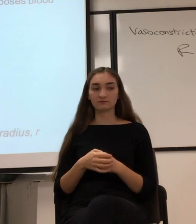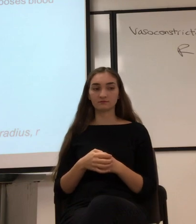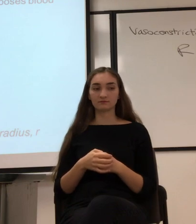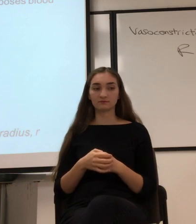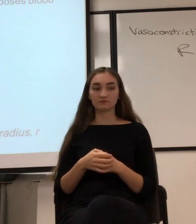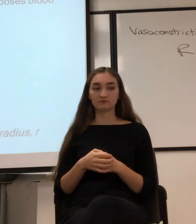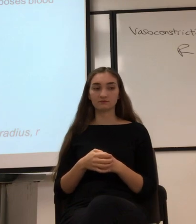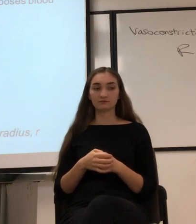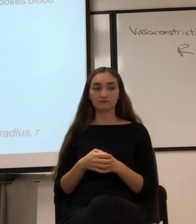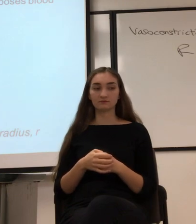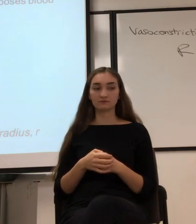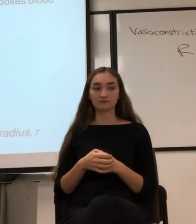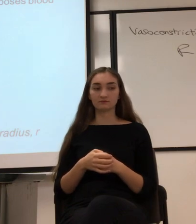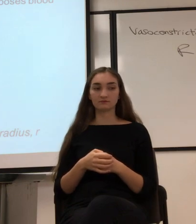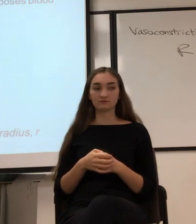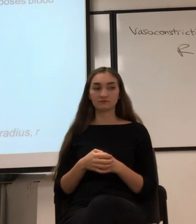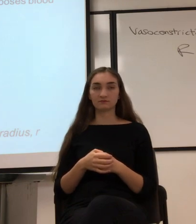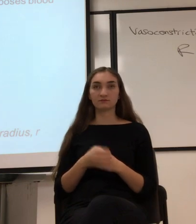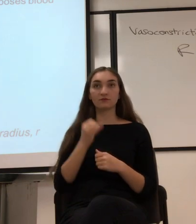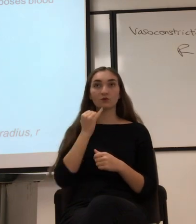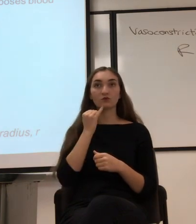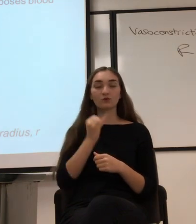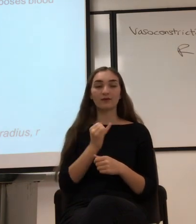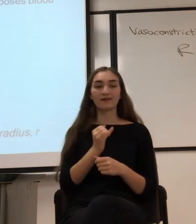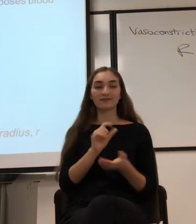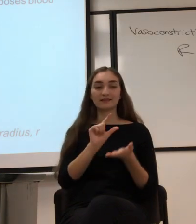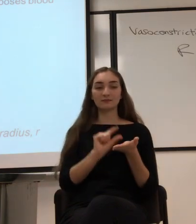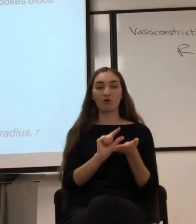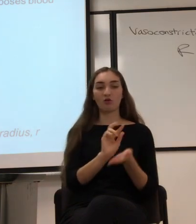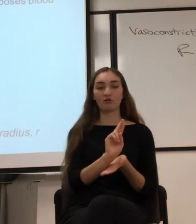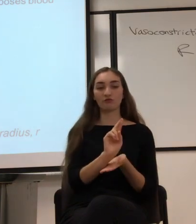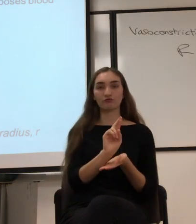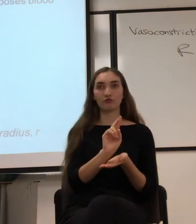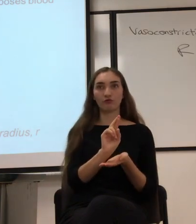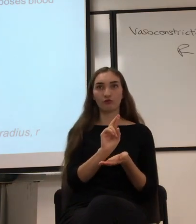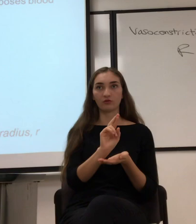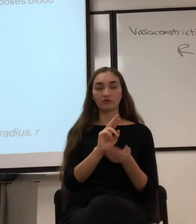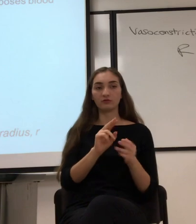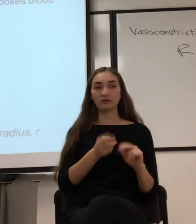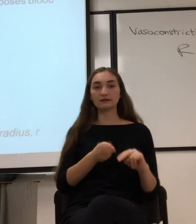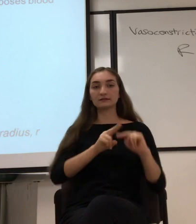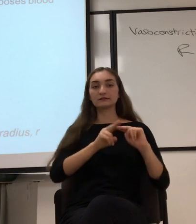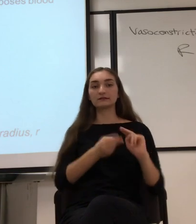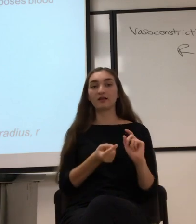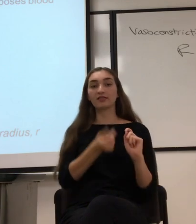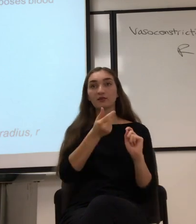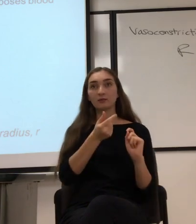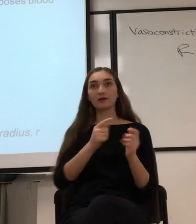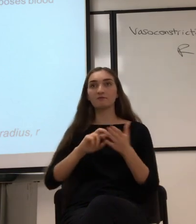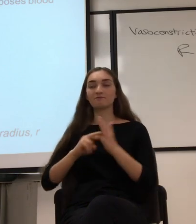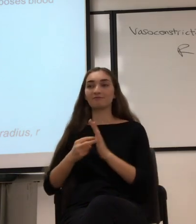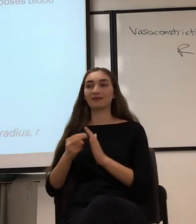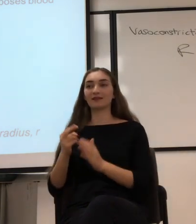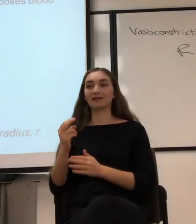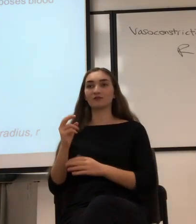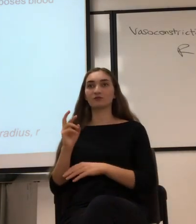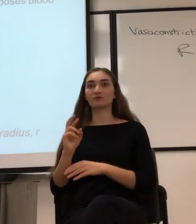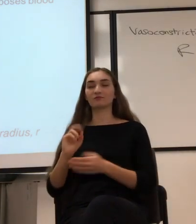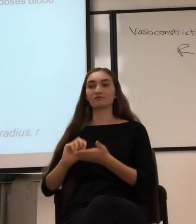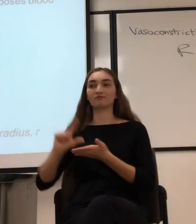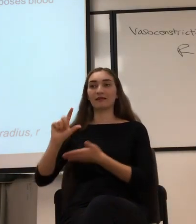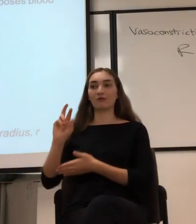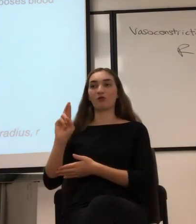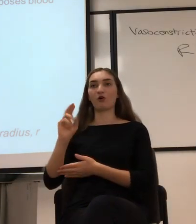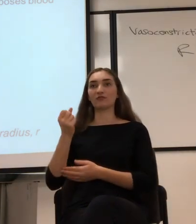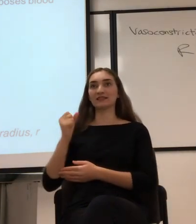change in little r can have a large change in capital R.